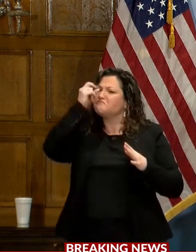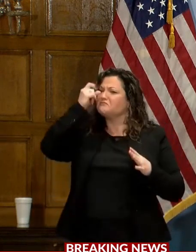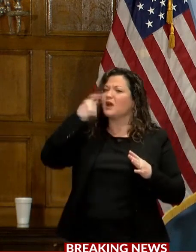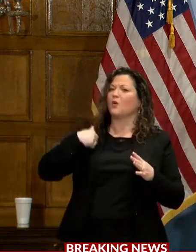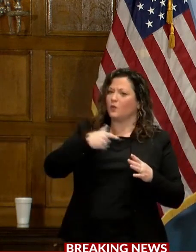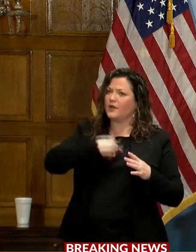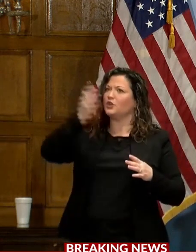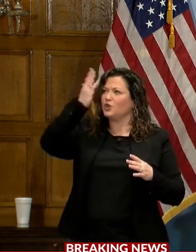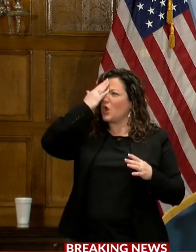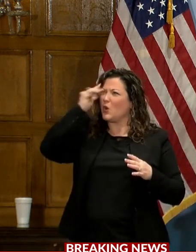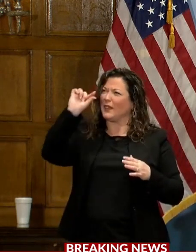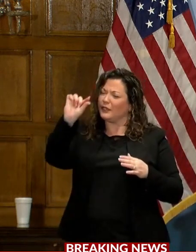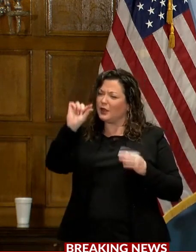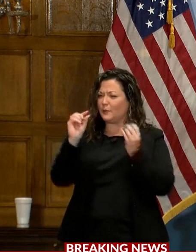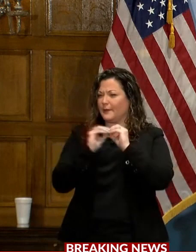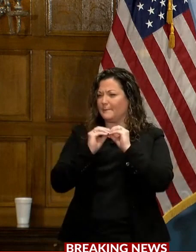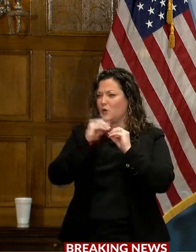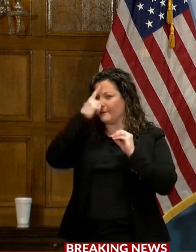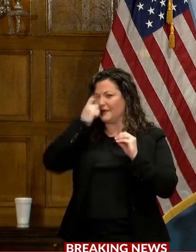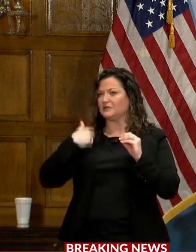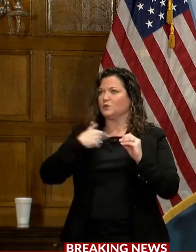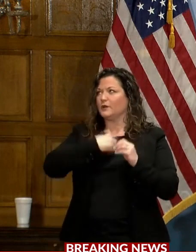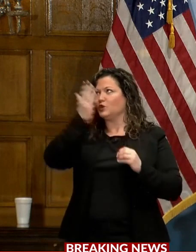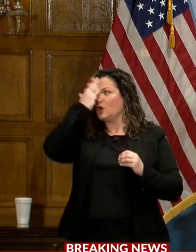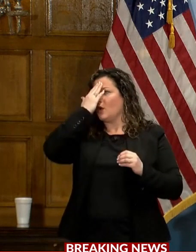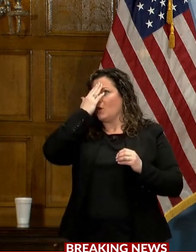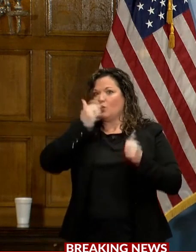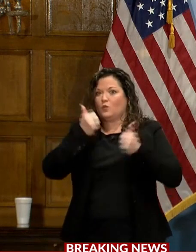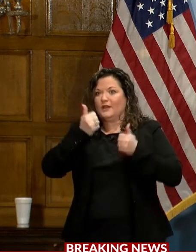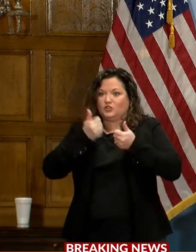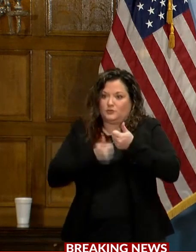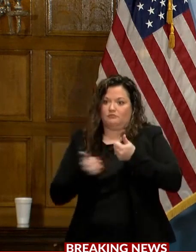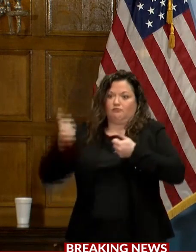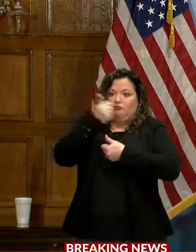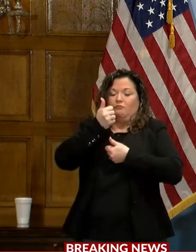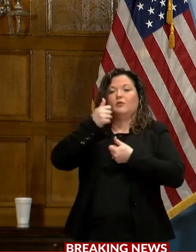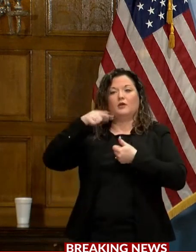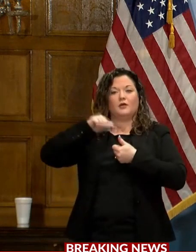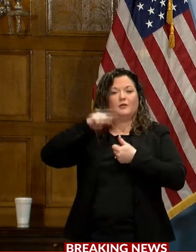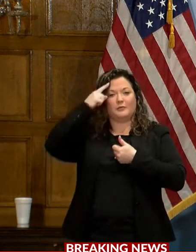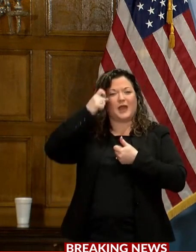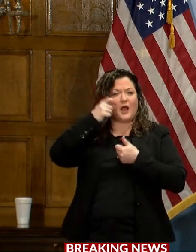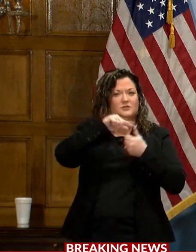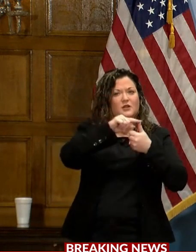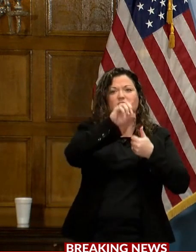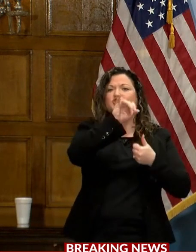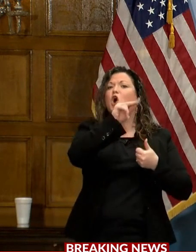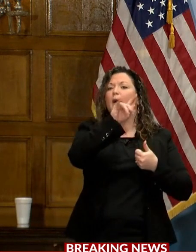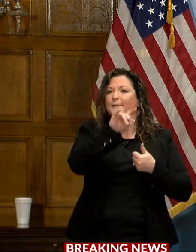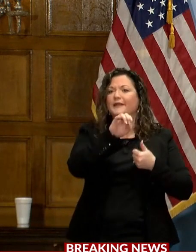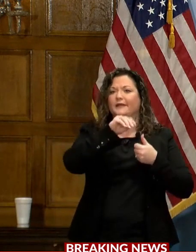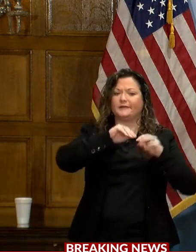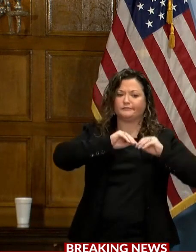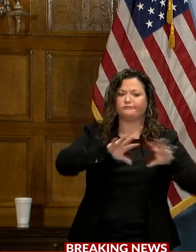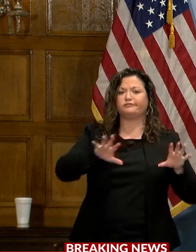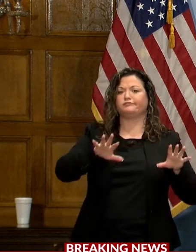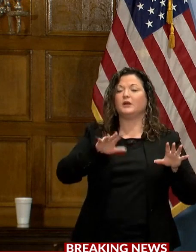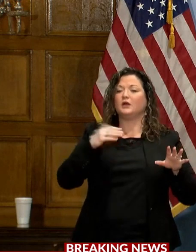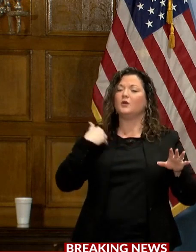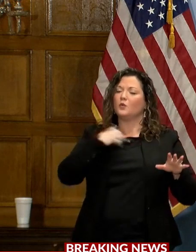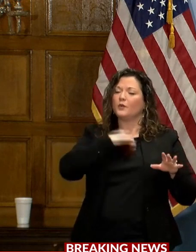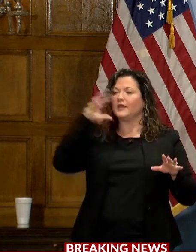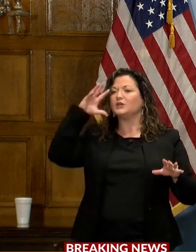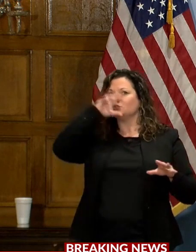dominant out, and so we presume over time that the hospitalizations will be